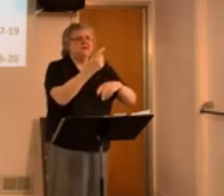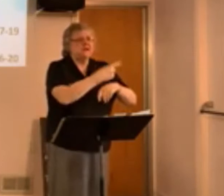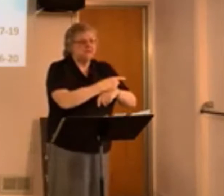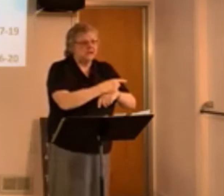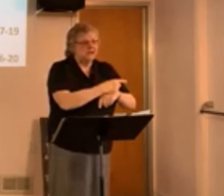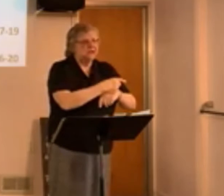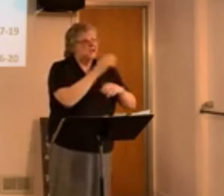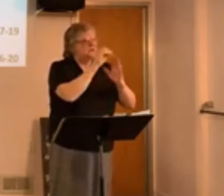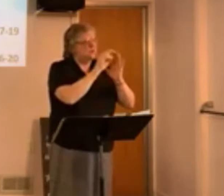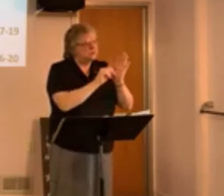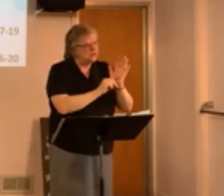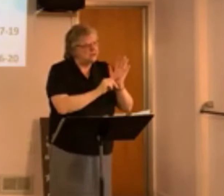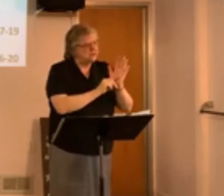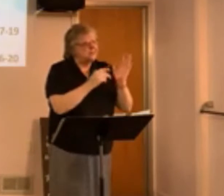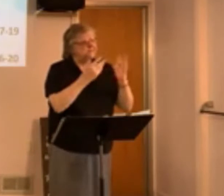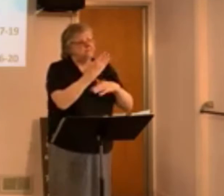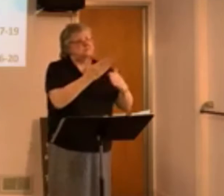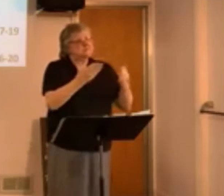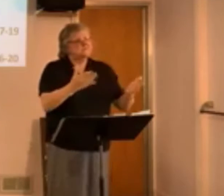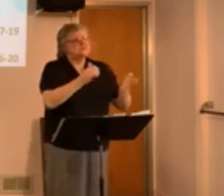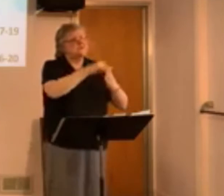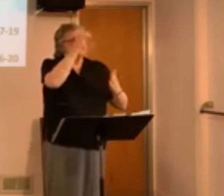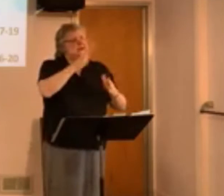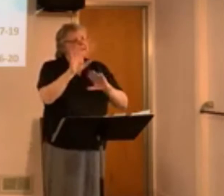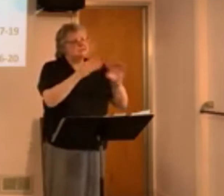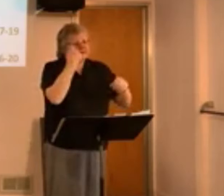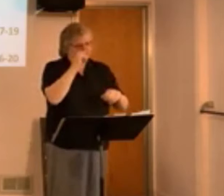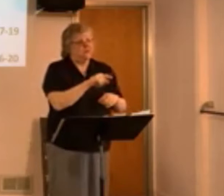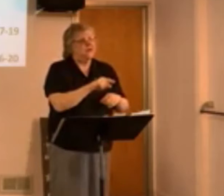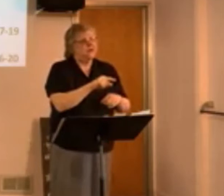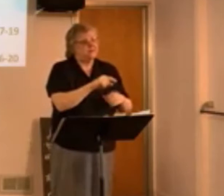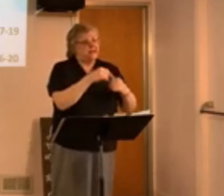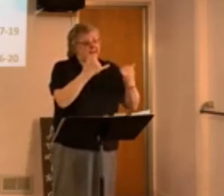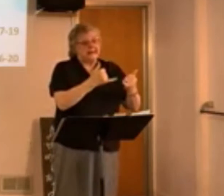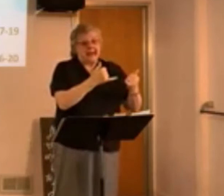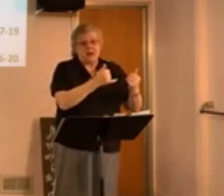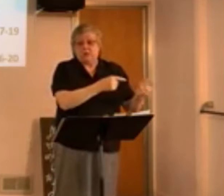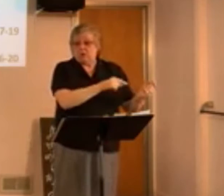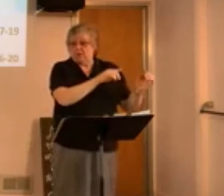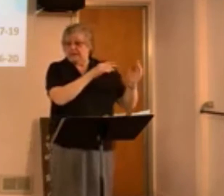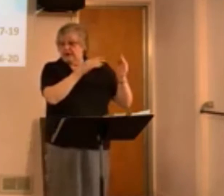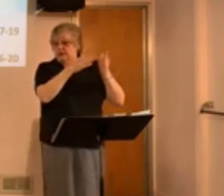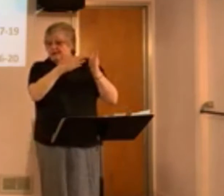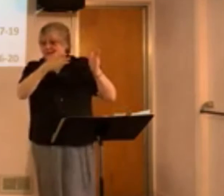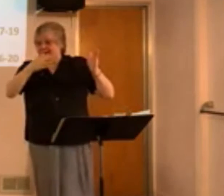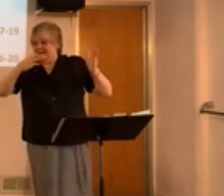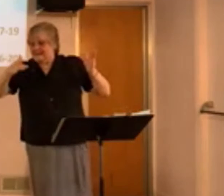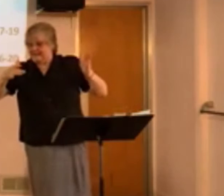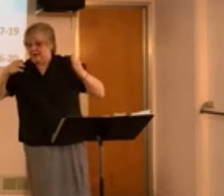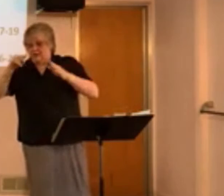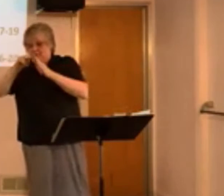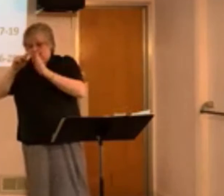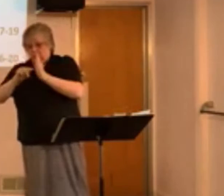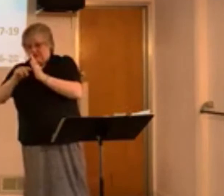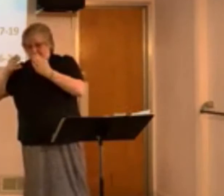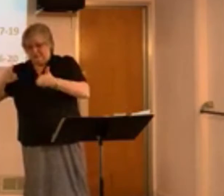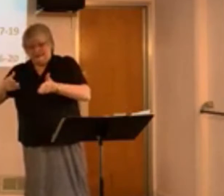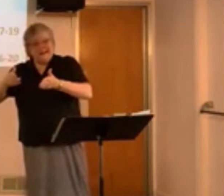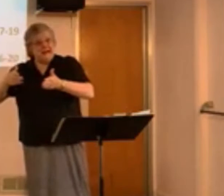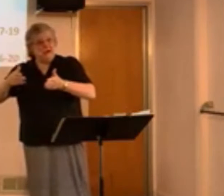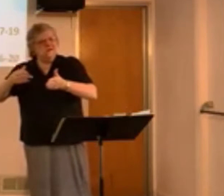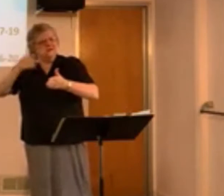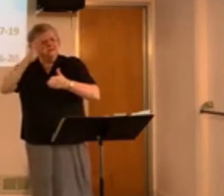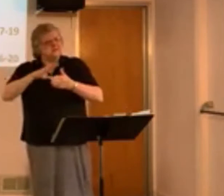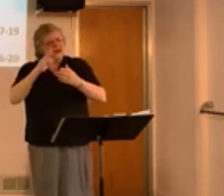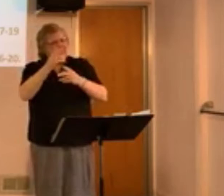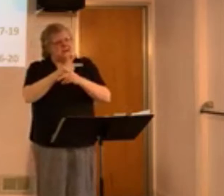day by the things that God would do for them. And now Paul is saying, if we ever wonder, does God really care